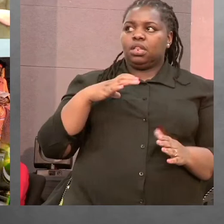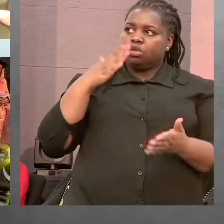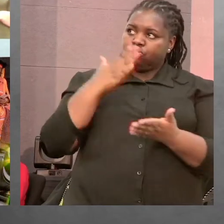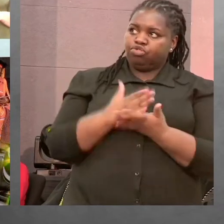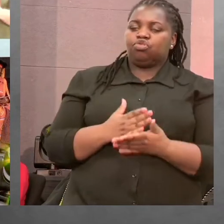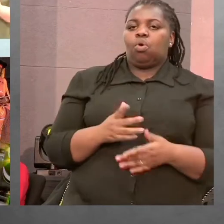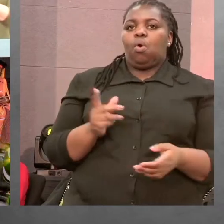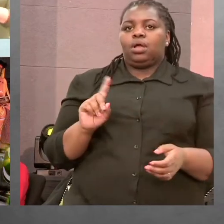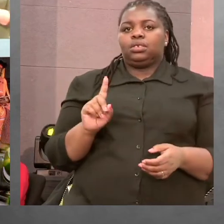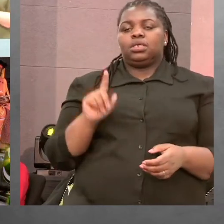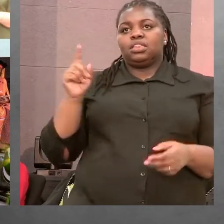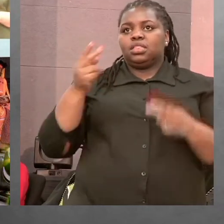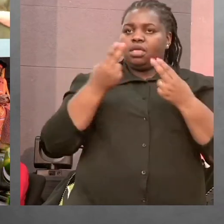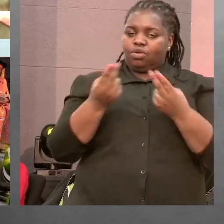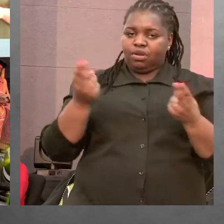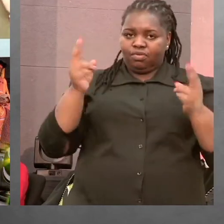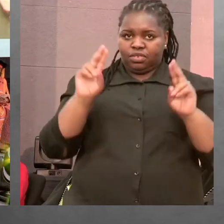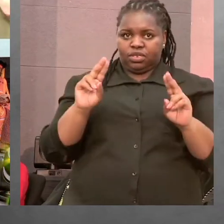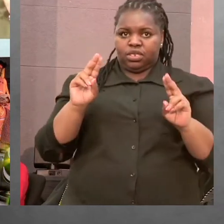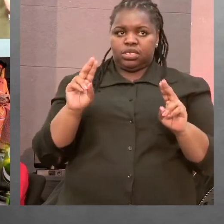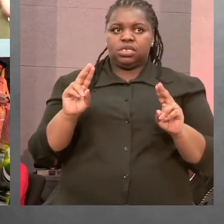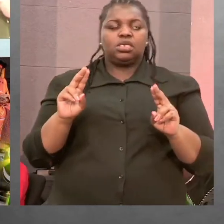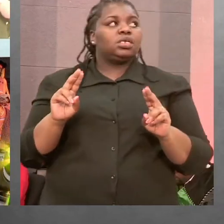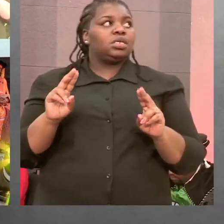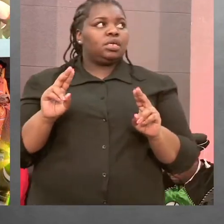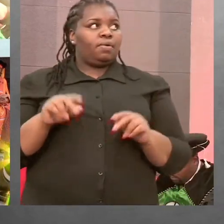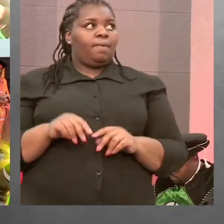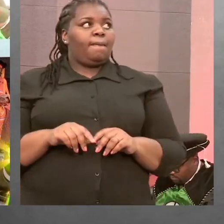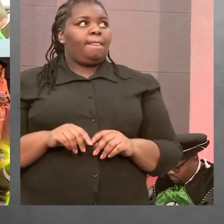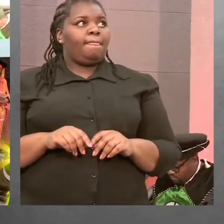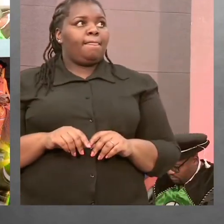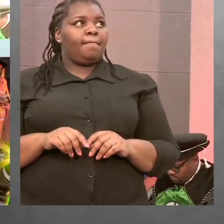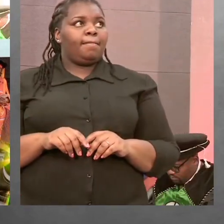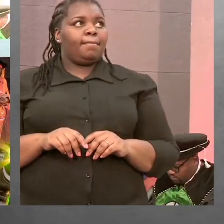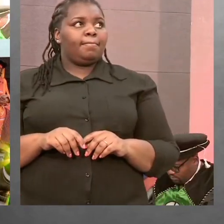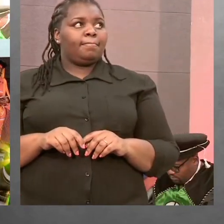you that the university stakeholders,